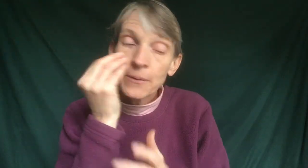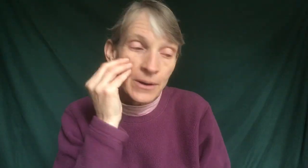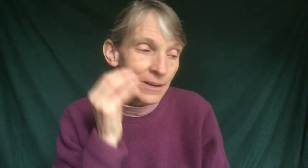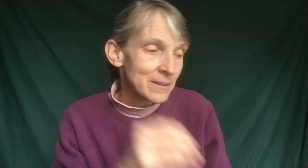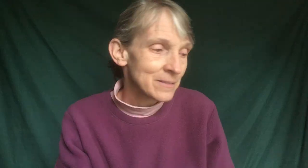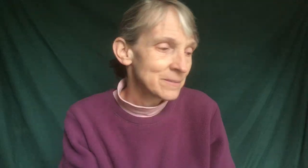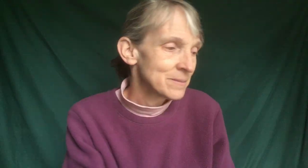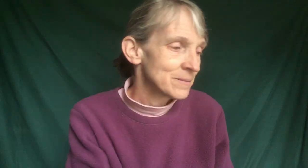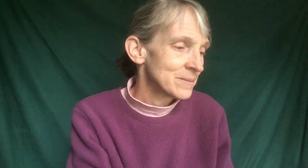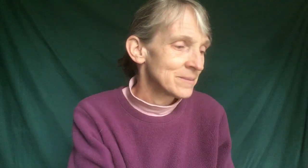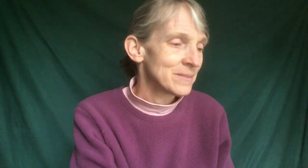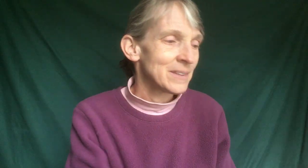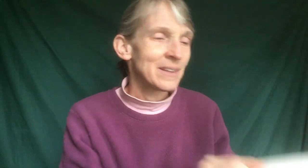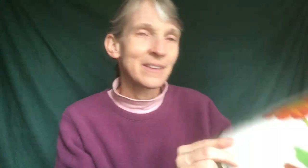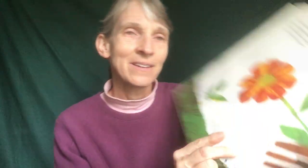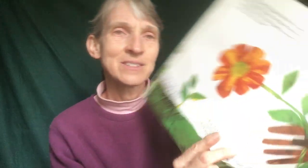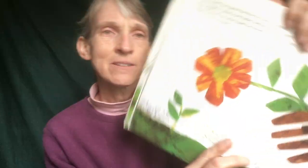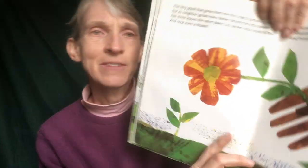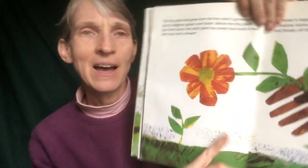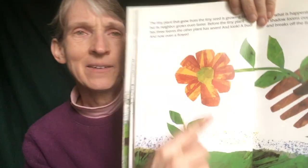flower. There's the flower.